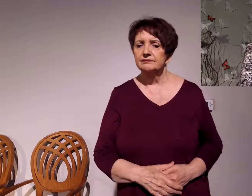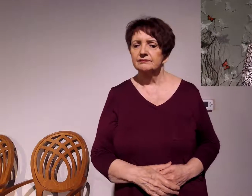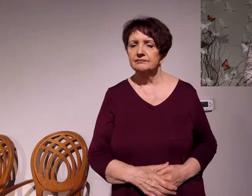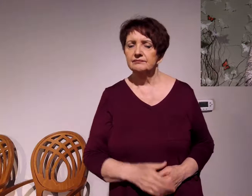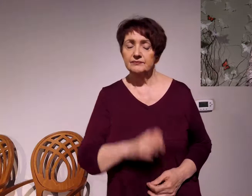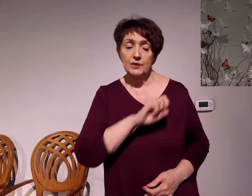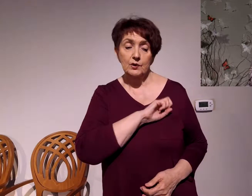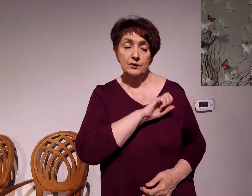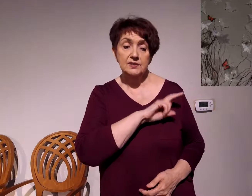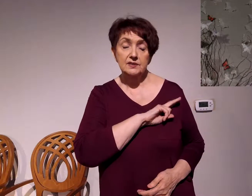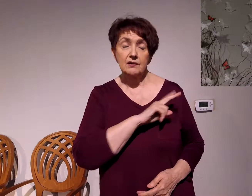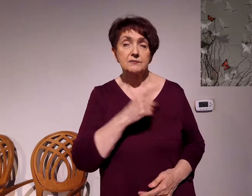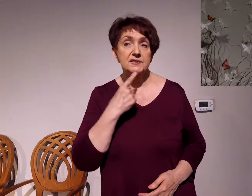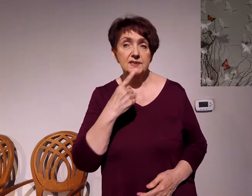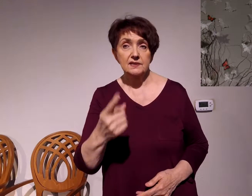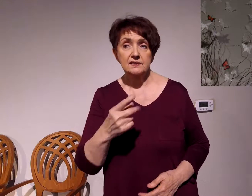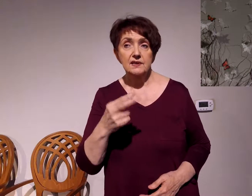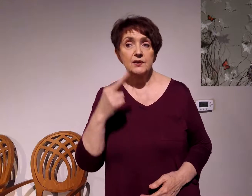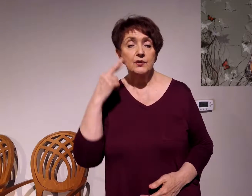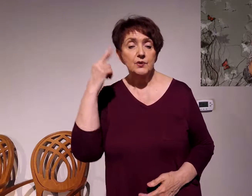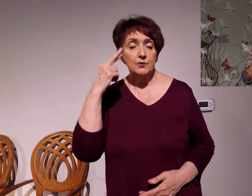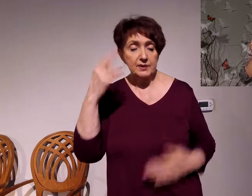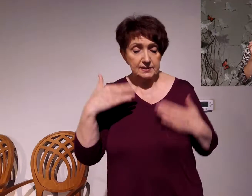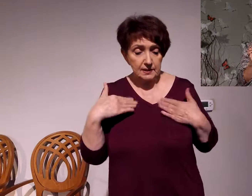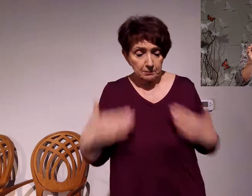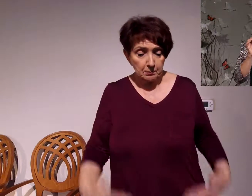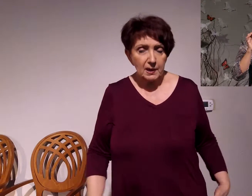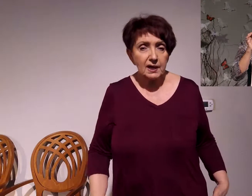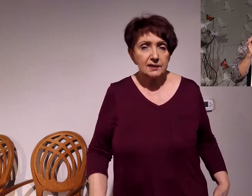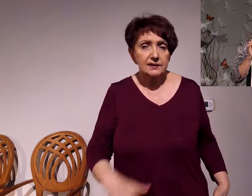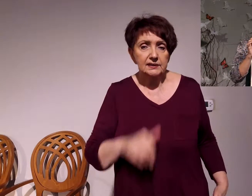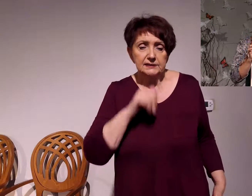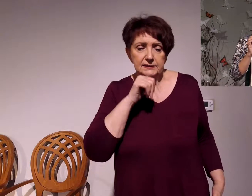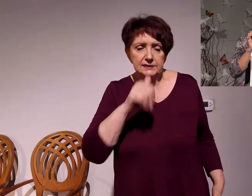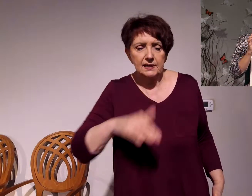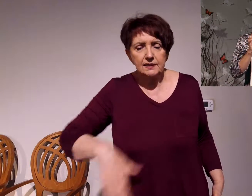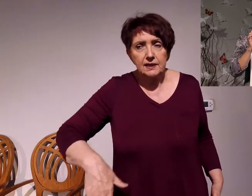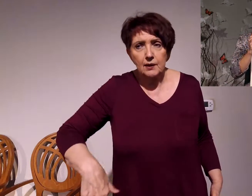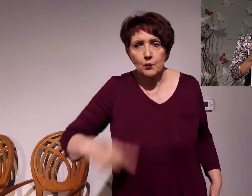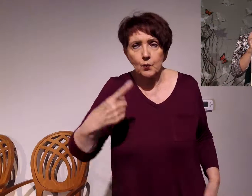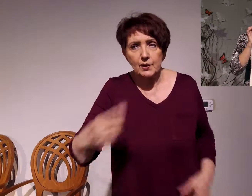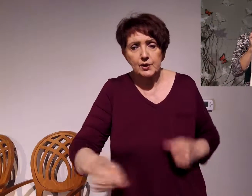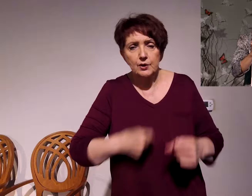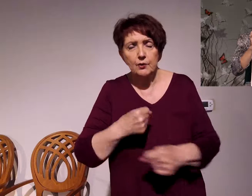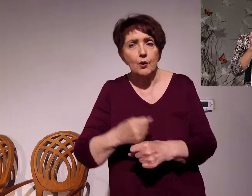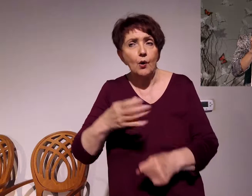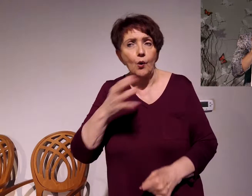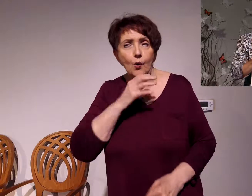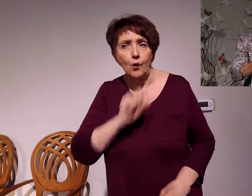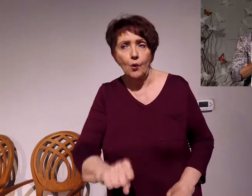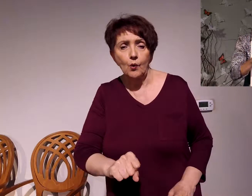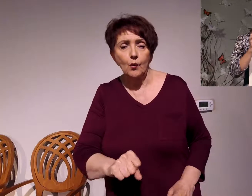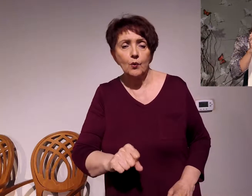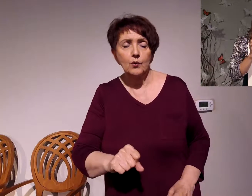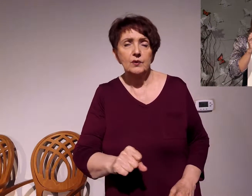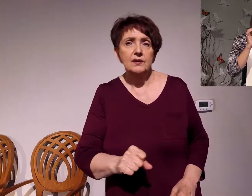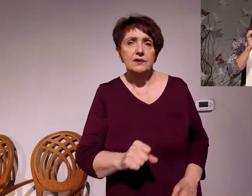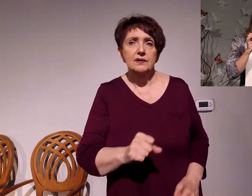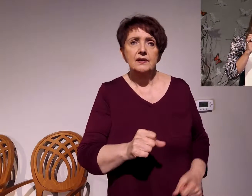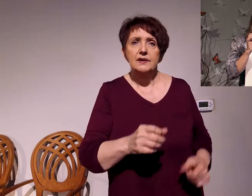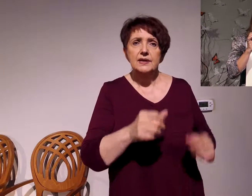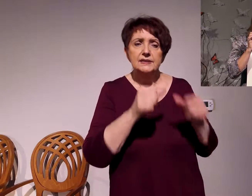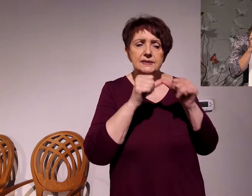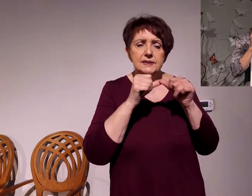Ernst Holmes tells us the reason why the physical body is not yet a year old and never will be is that